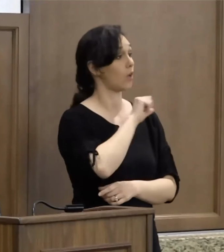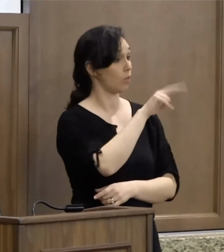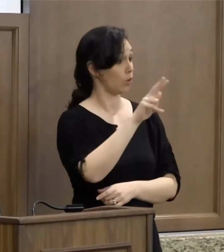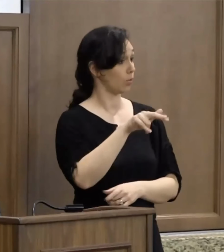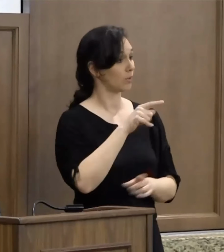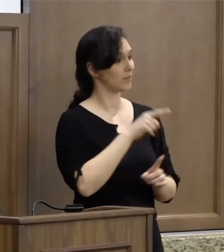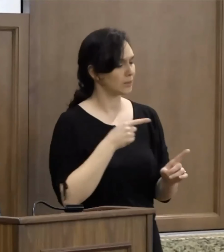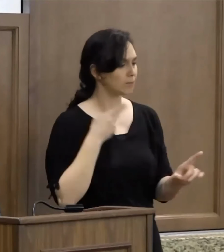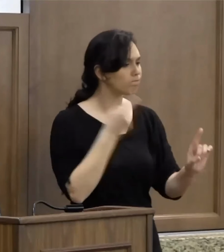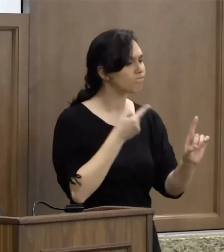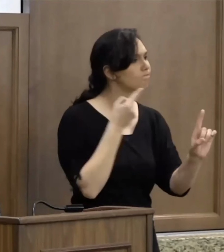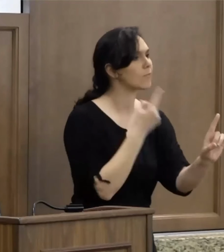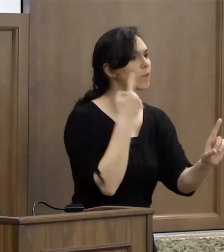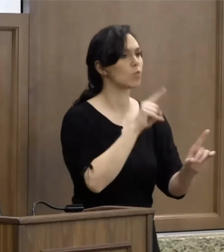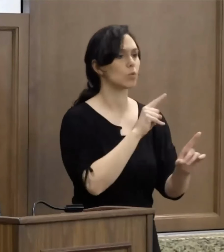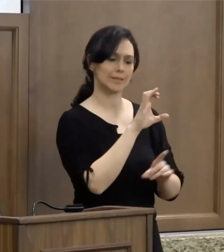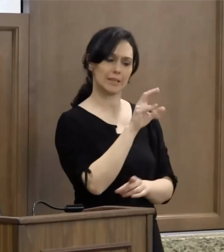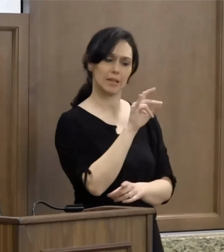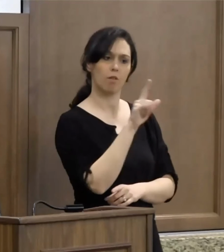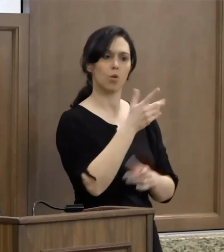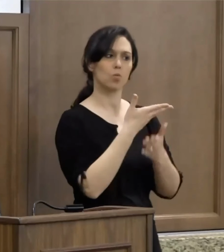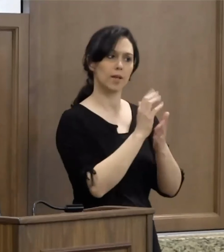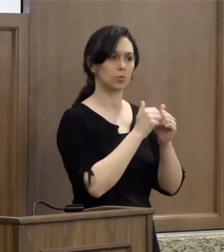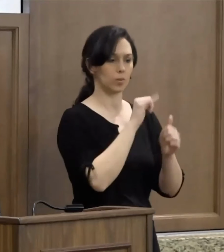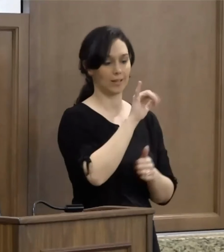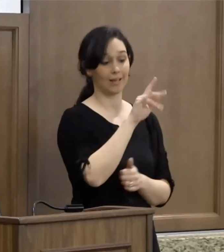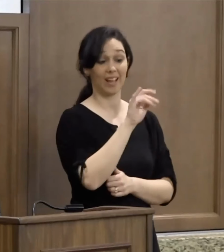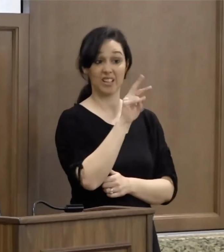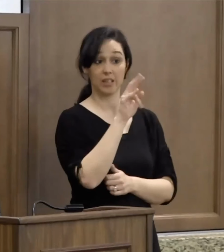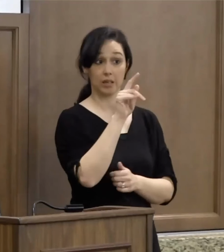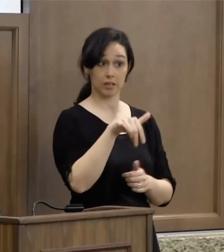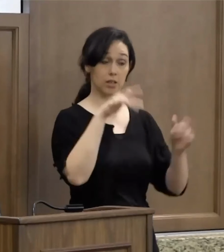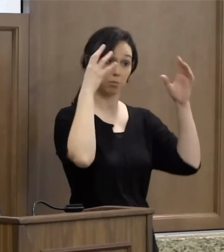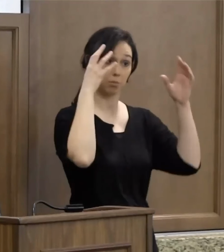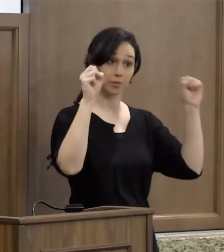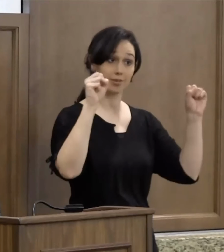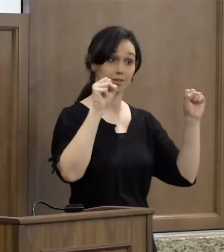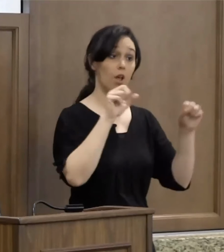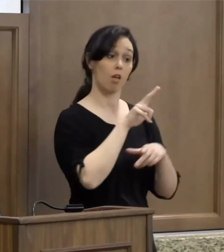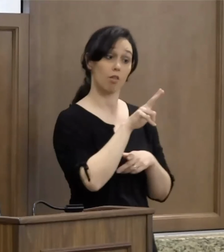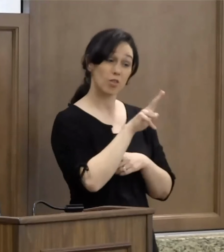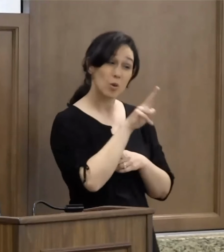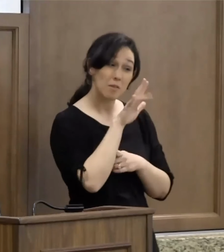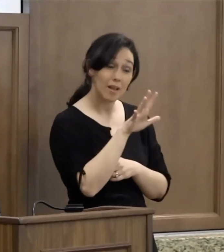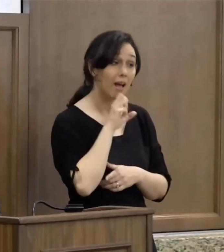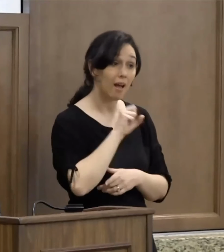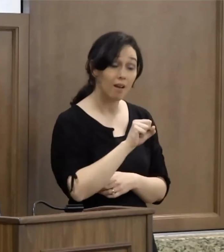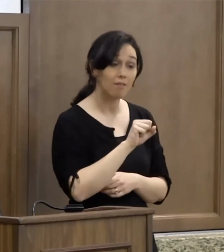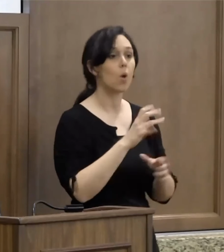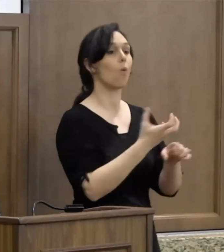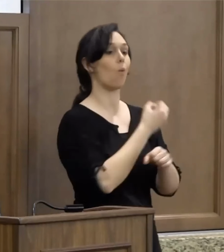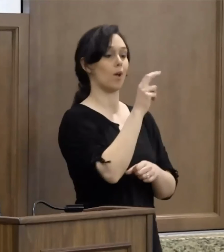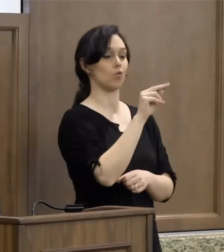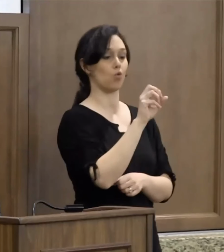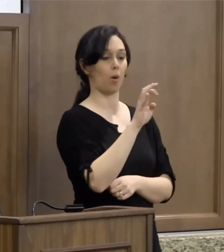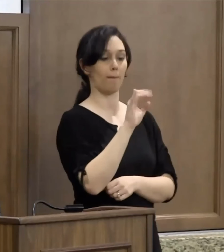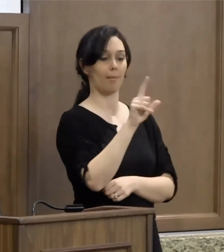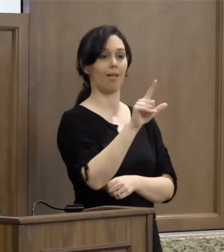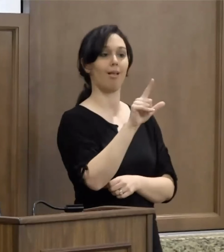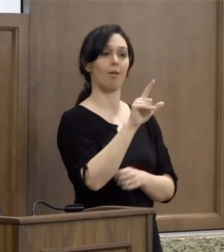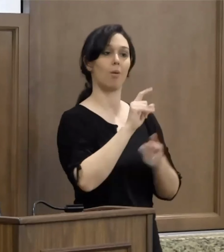for civil rights with John F. Kennedy. At 35, he won the Nobel Peace Prize at 35. He spent his